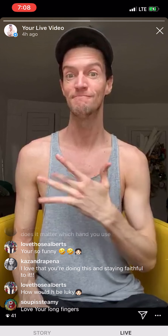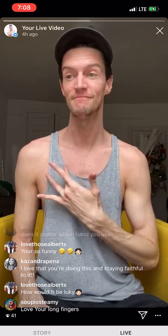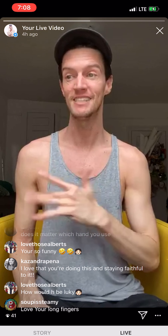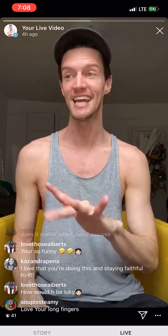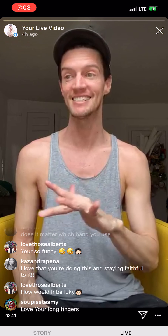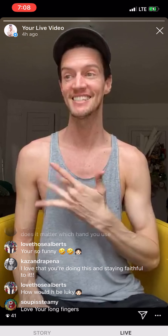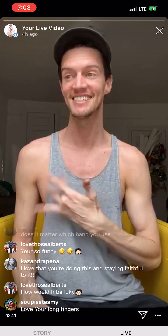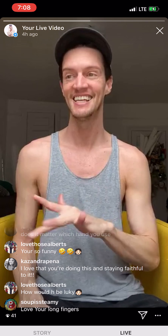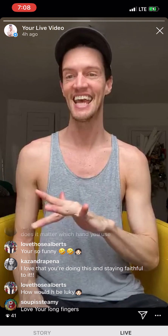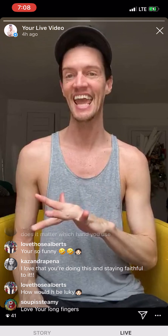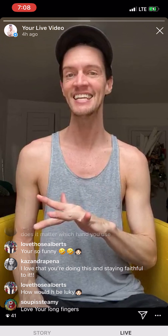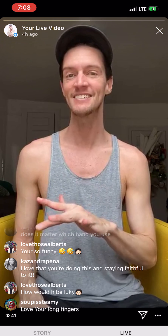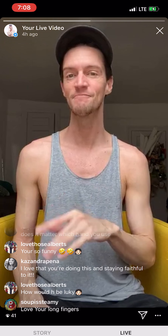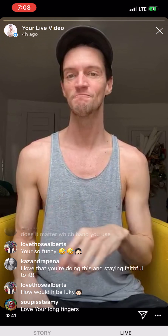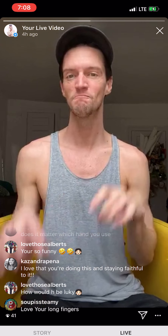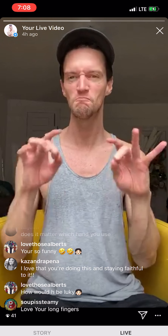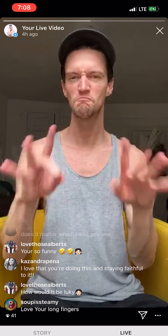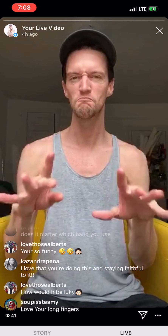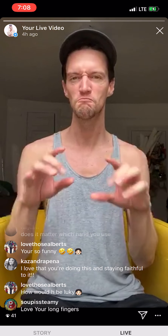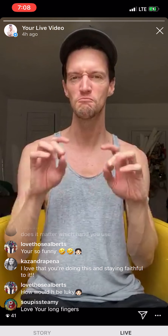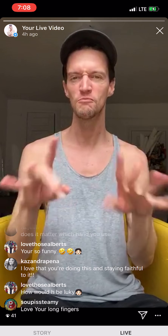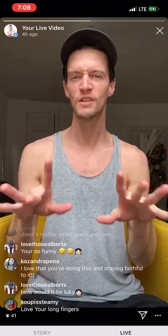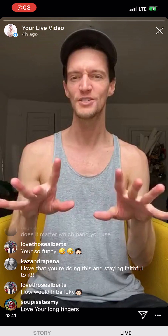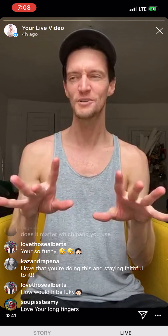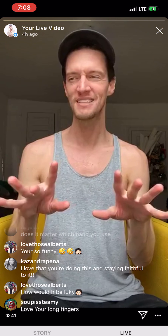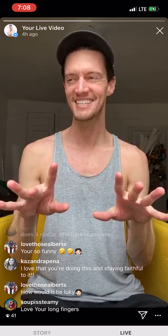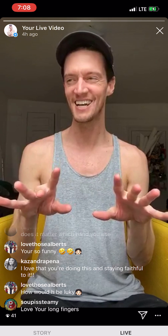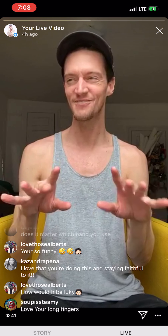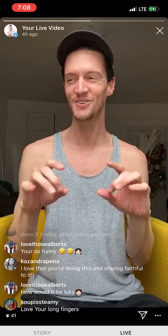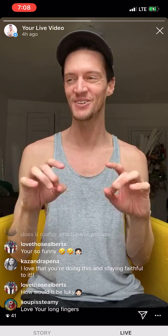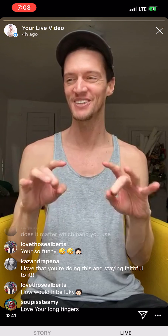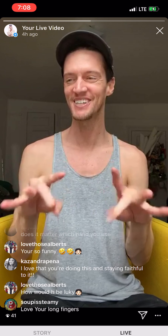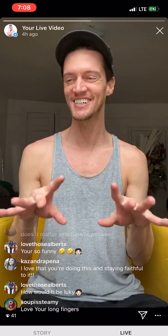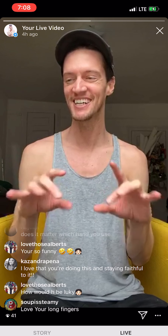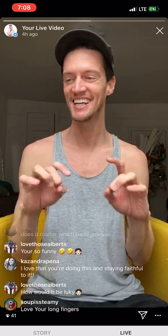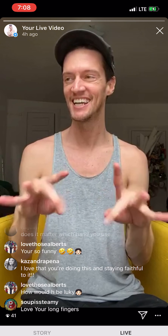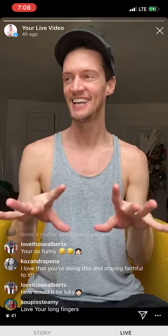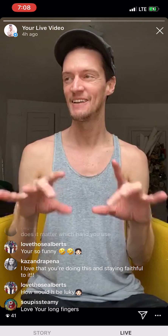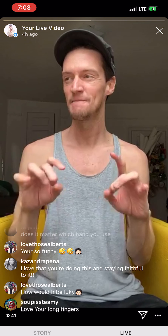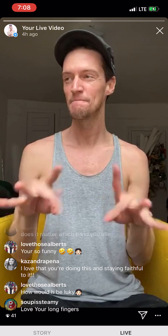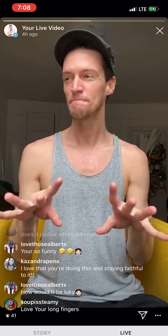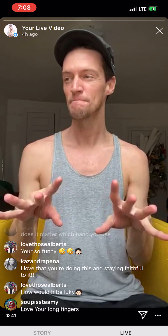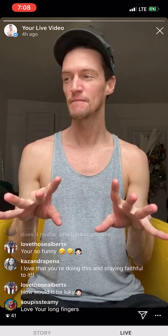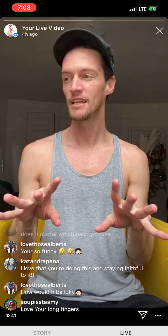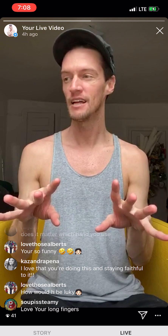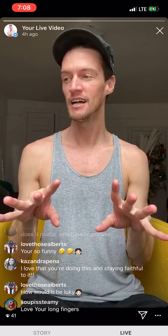Yes. Hate. Show me the sign for, um,